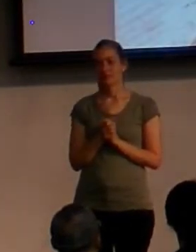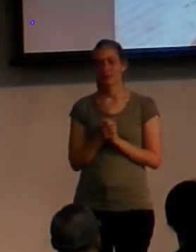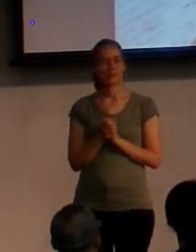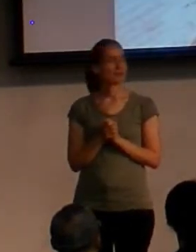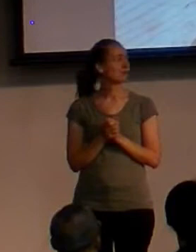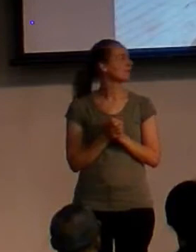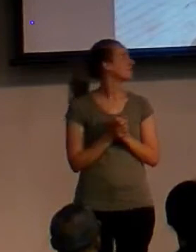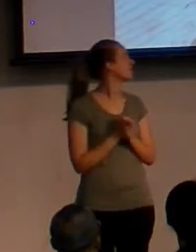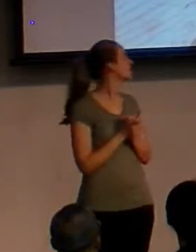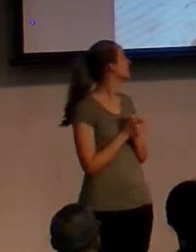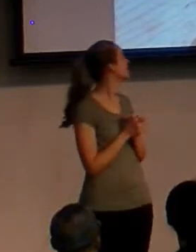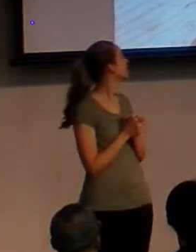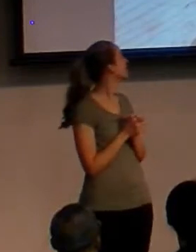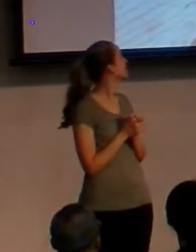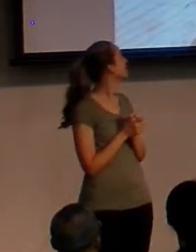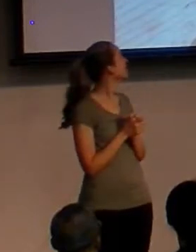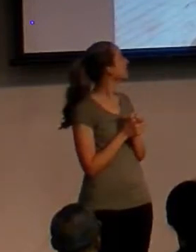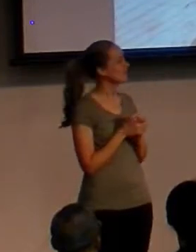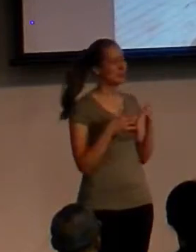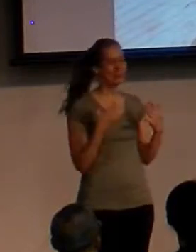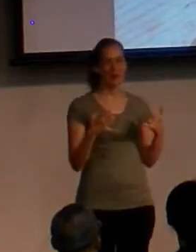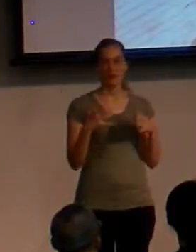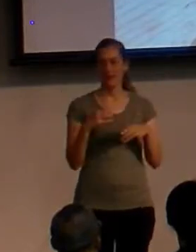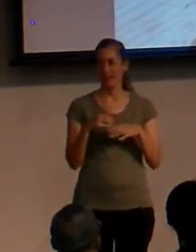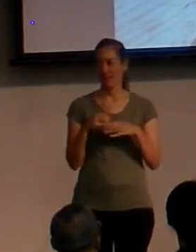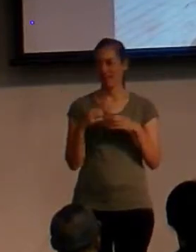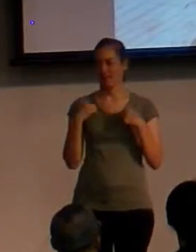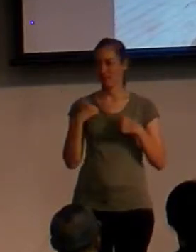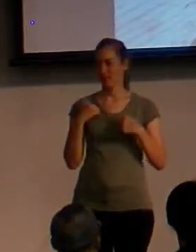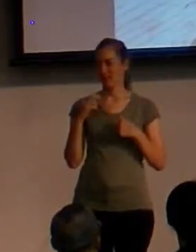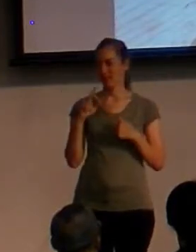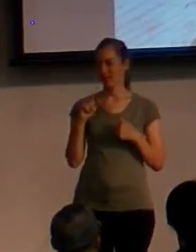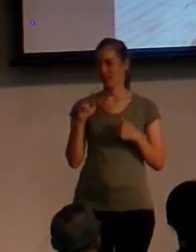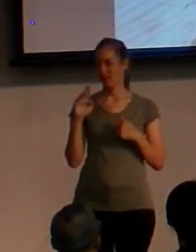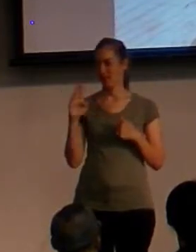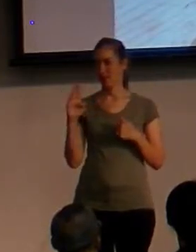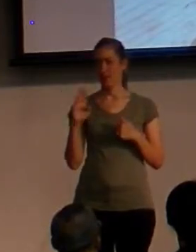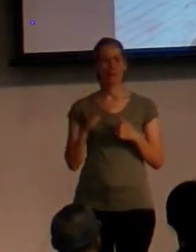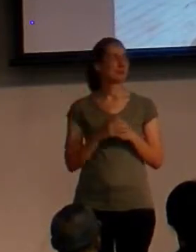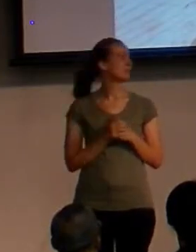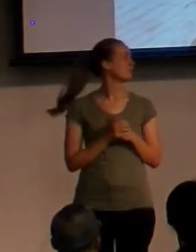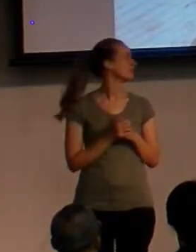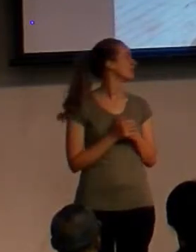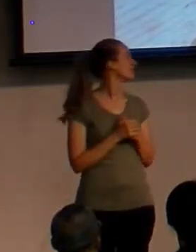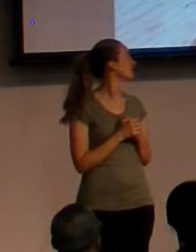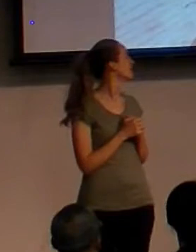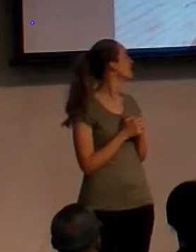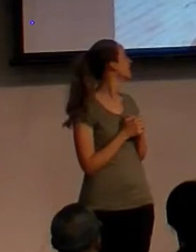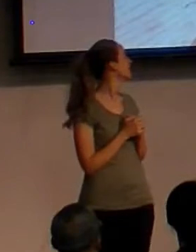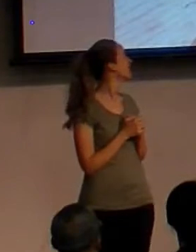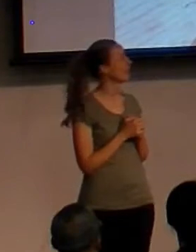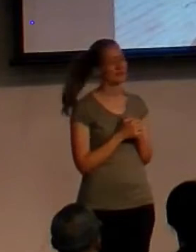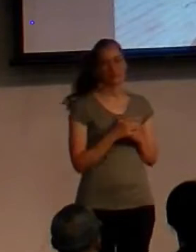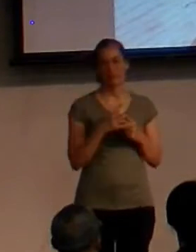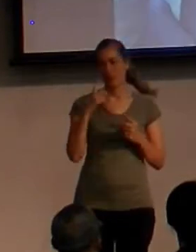Playing in the bathtub. That's the dish drain, in case you didn't recognize